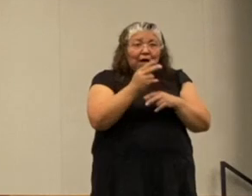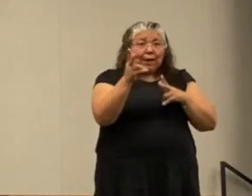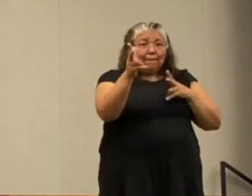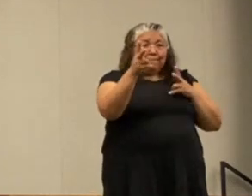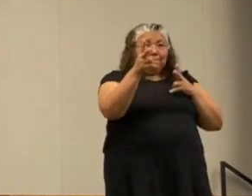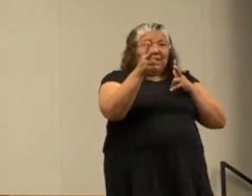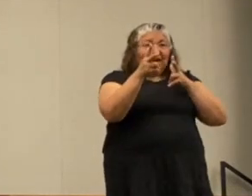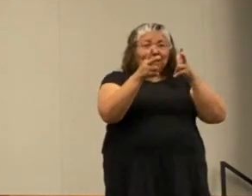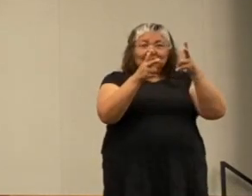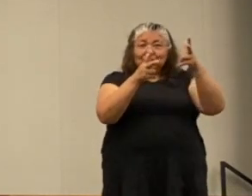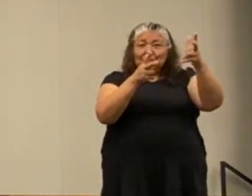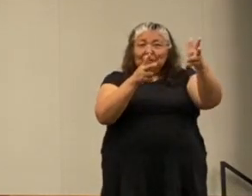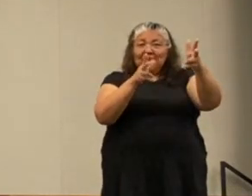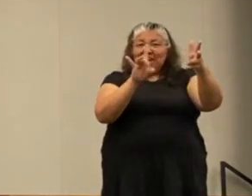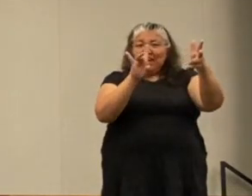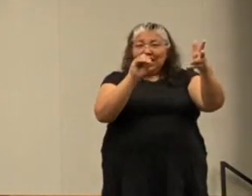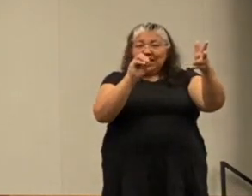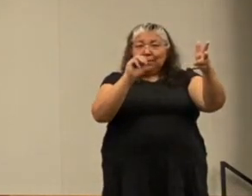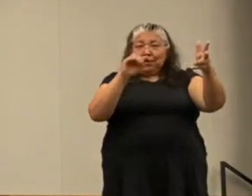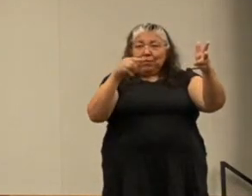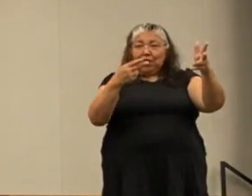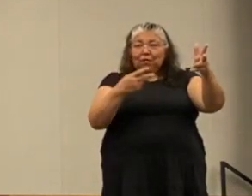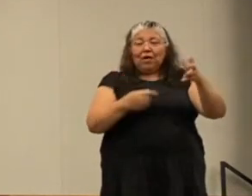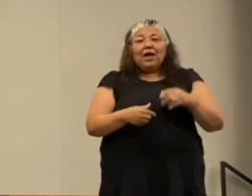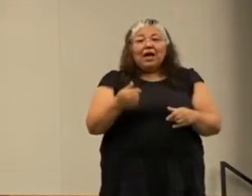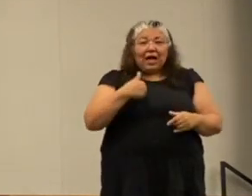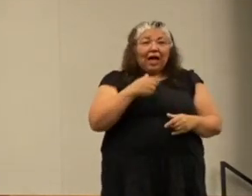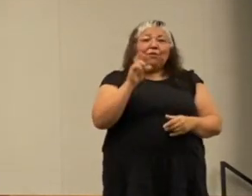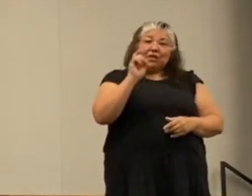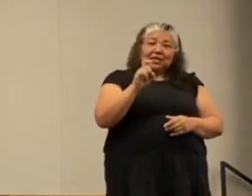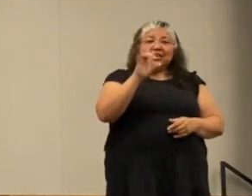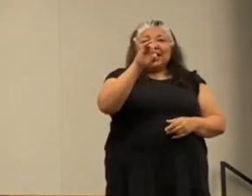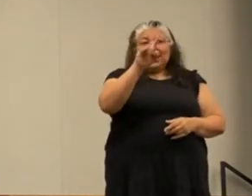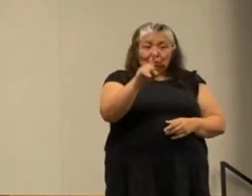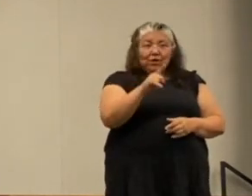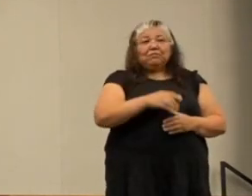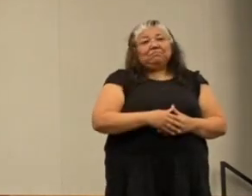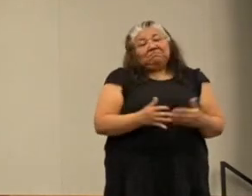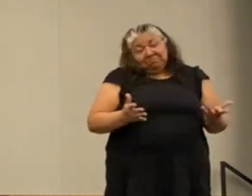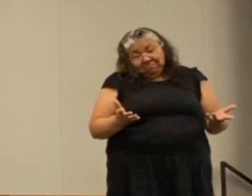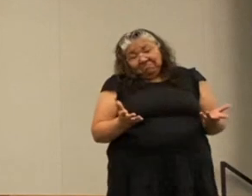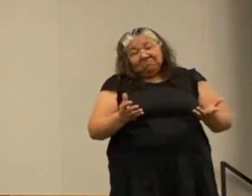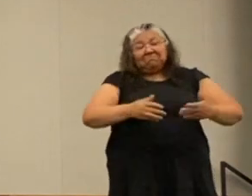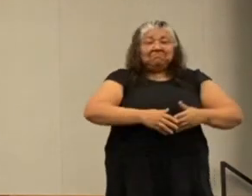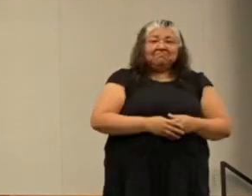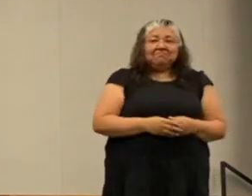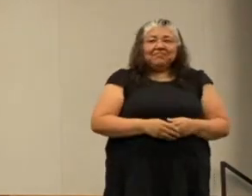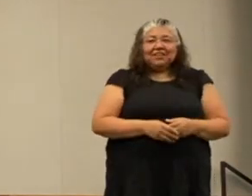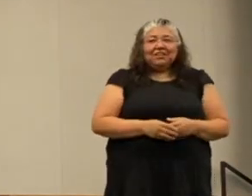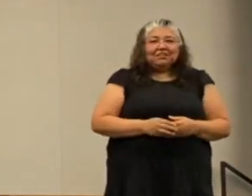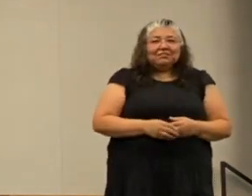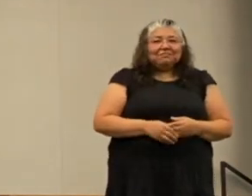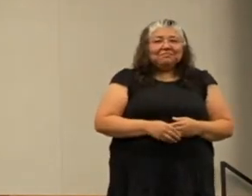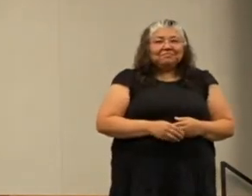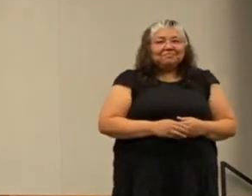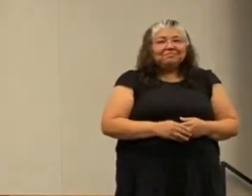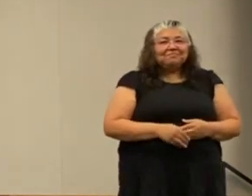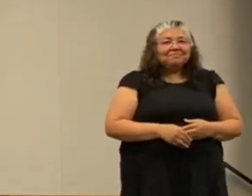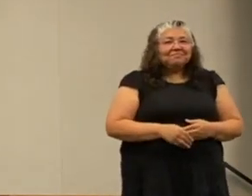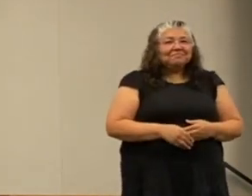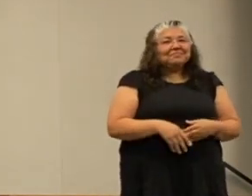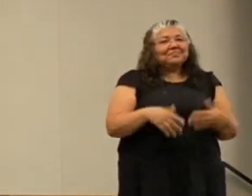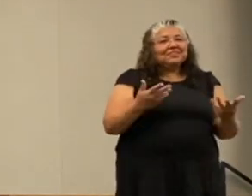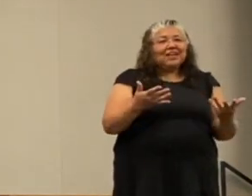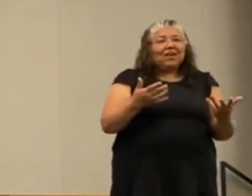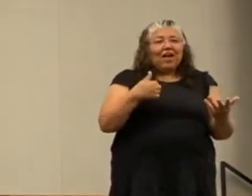you by at 80 miles an hour, I'll click it to 81, okay? Right? So I do believe